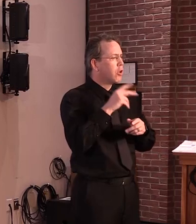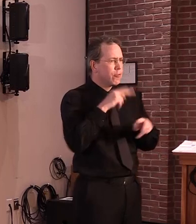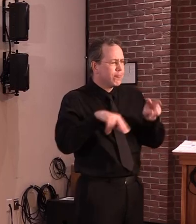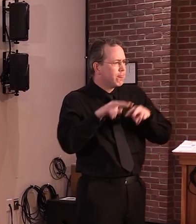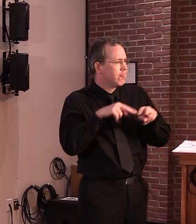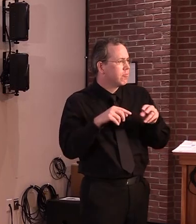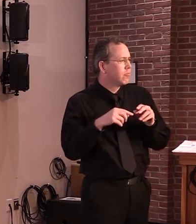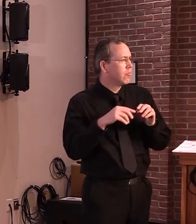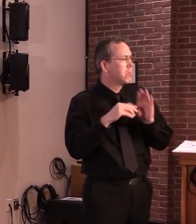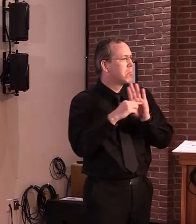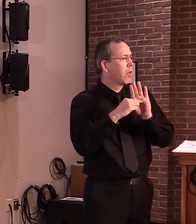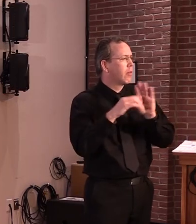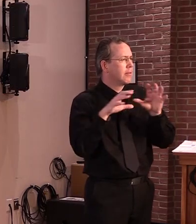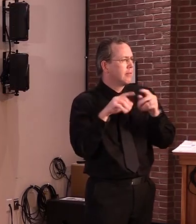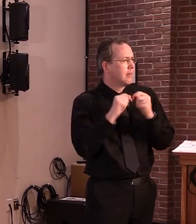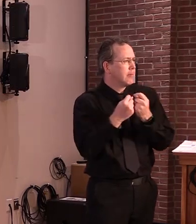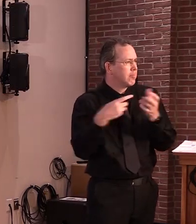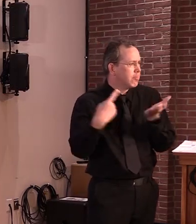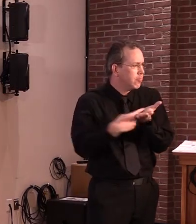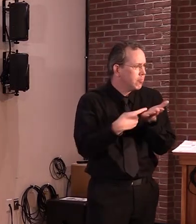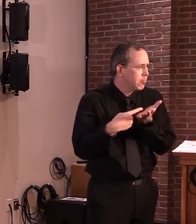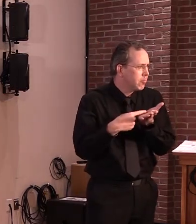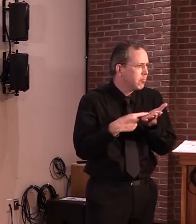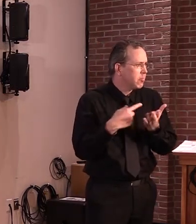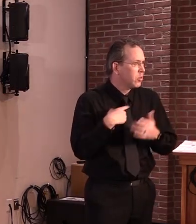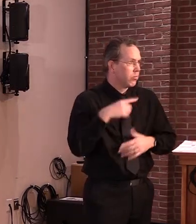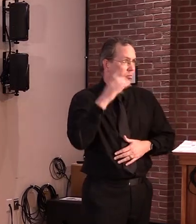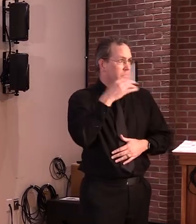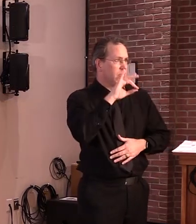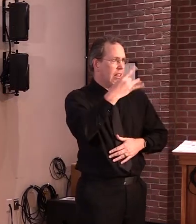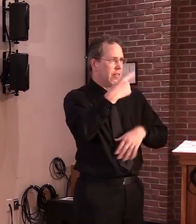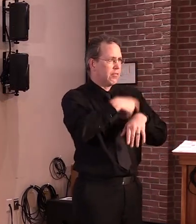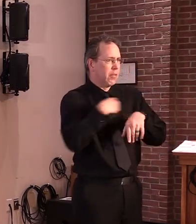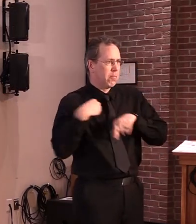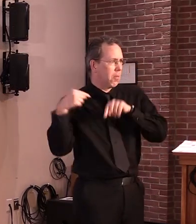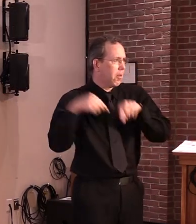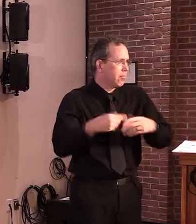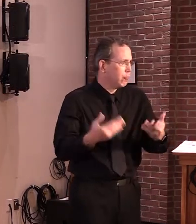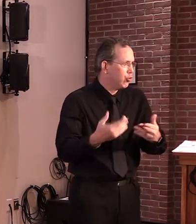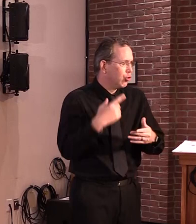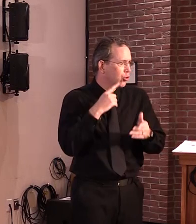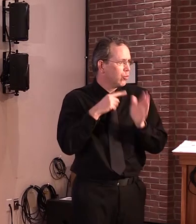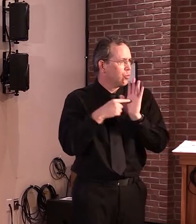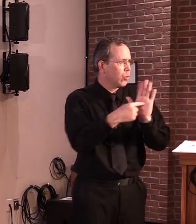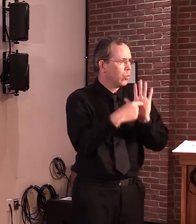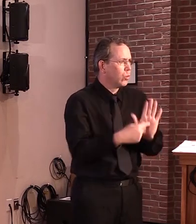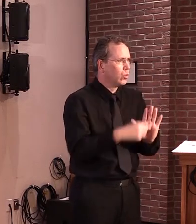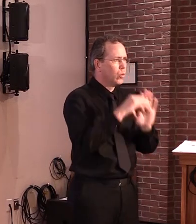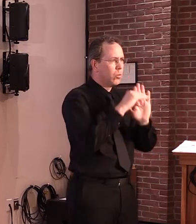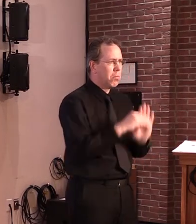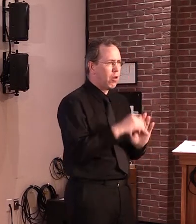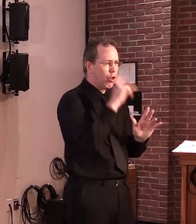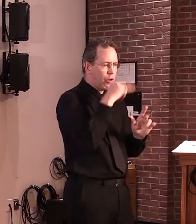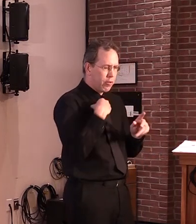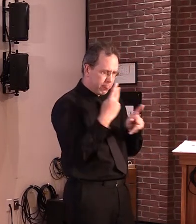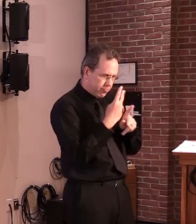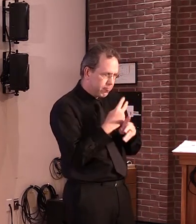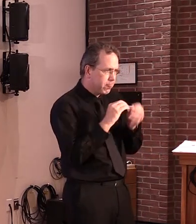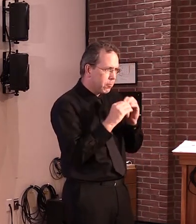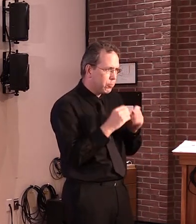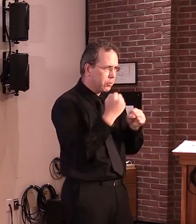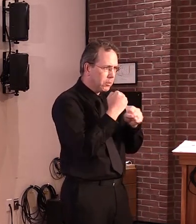eighth public briefing on Vermont's data and modeling outlook. I will start with an overview of our recent modeling and